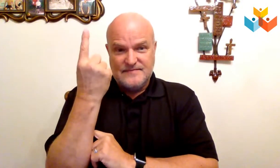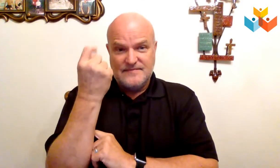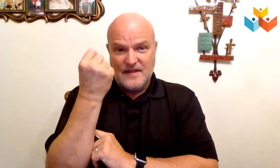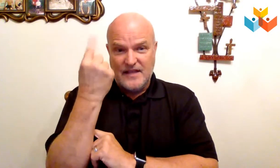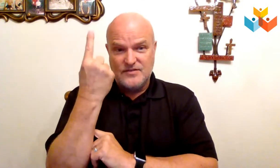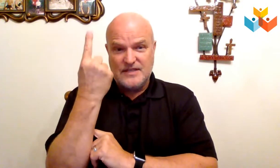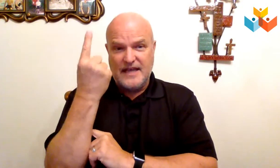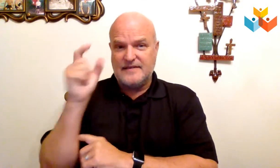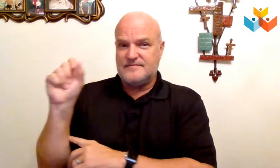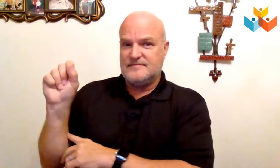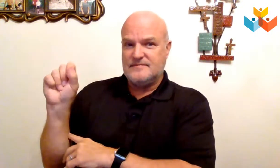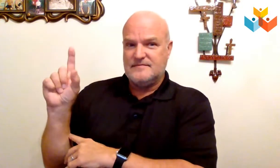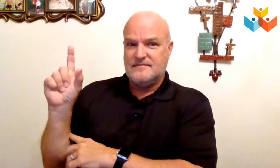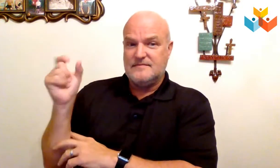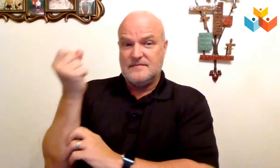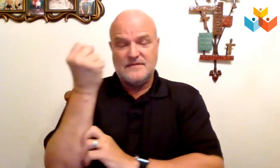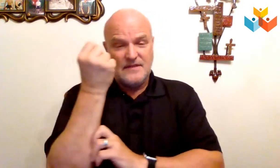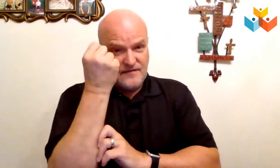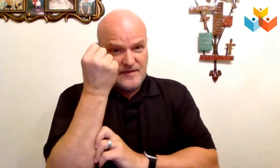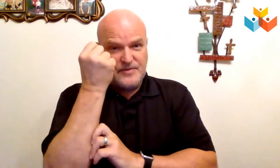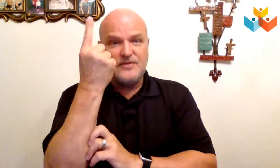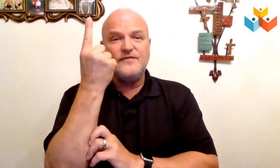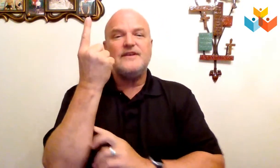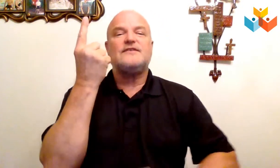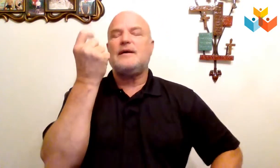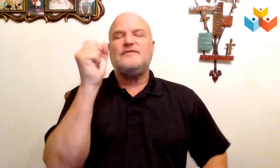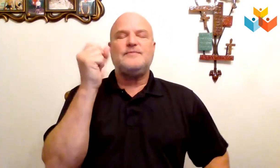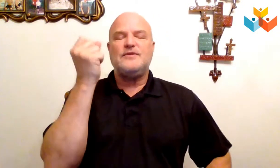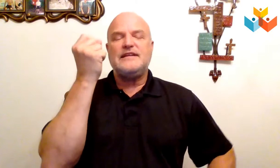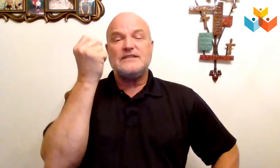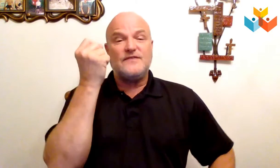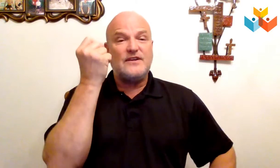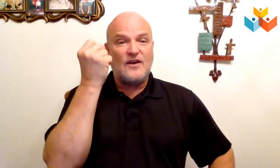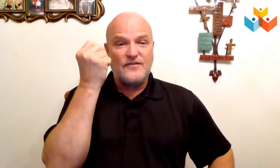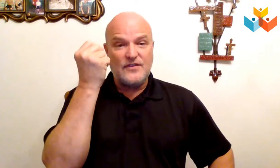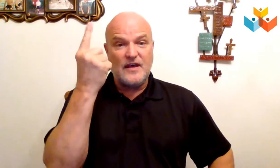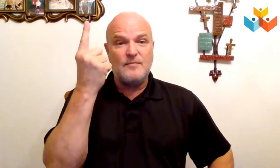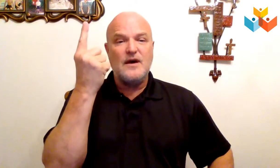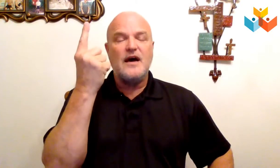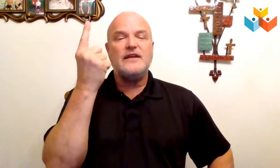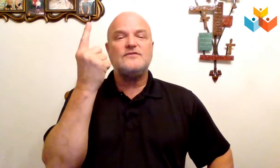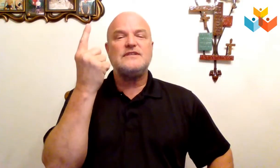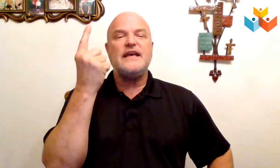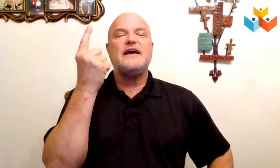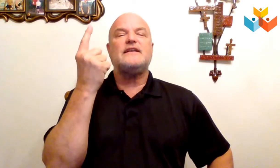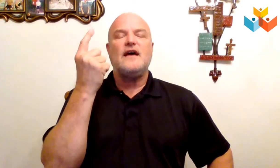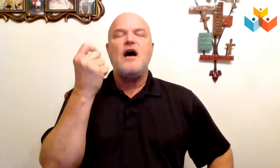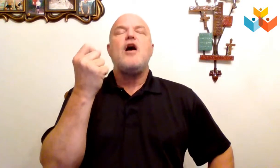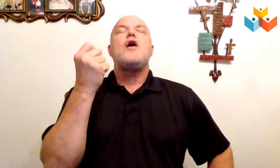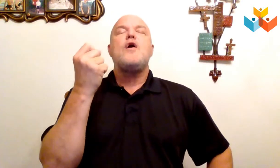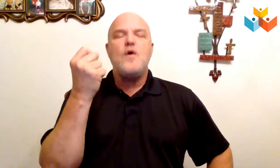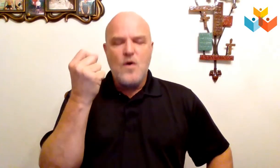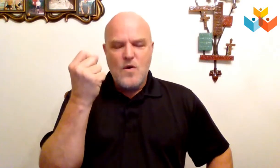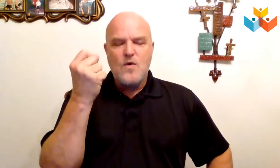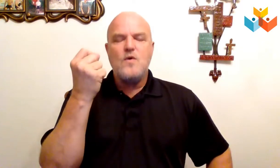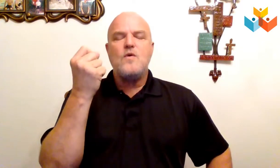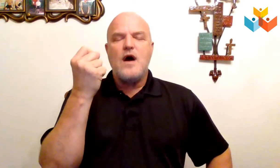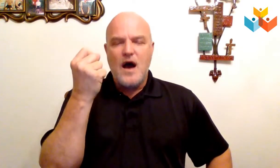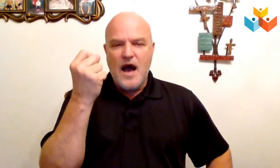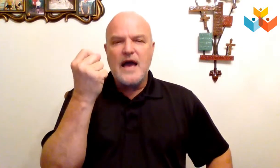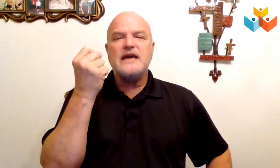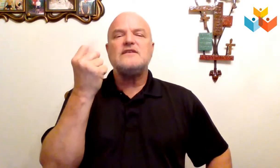Sign for understand. Understand. Flip your little finger. Flip your index finger off your thumb.